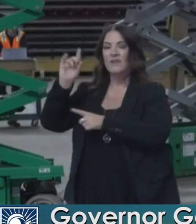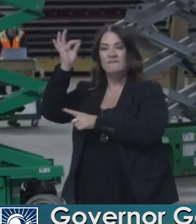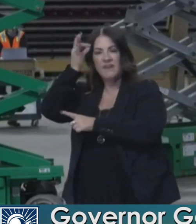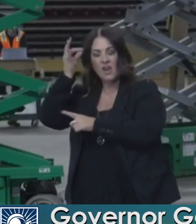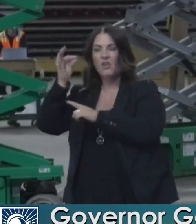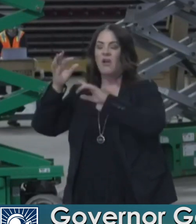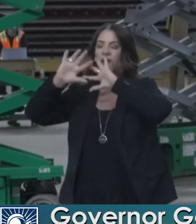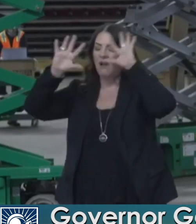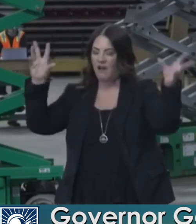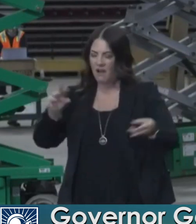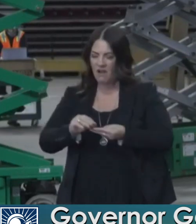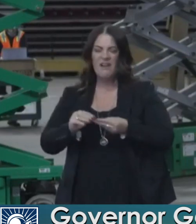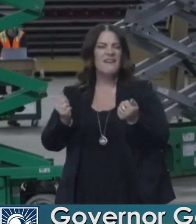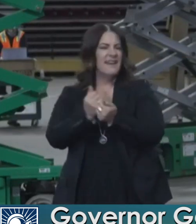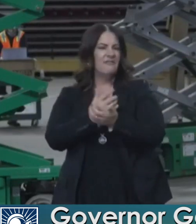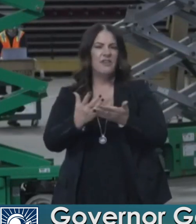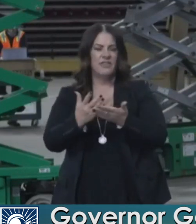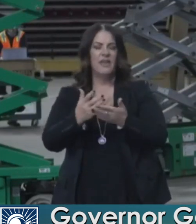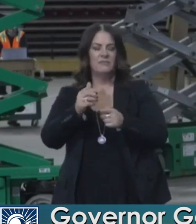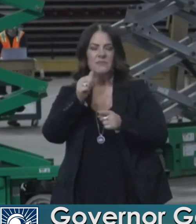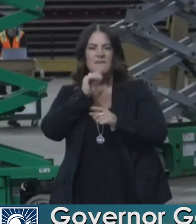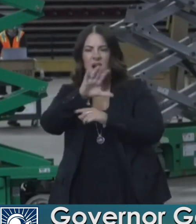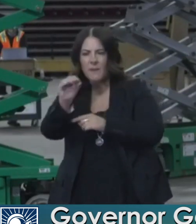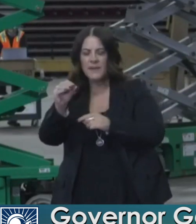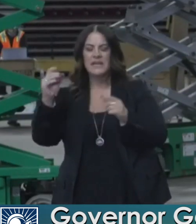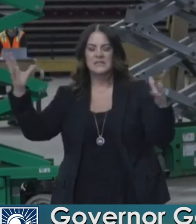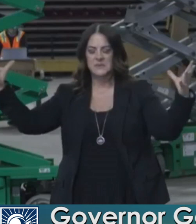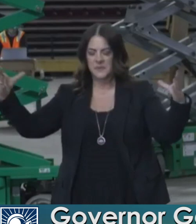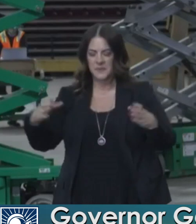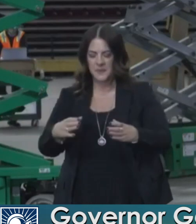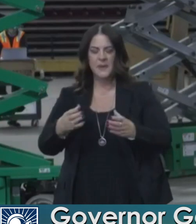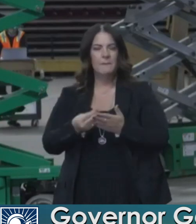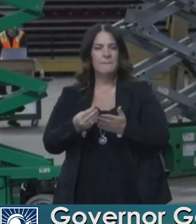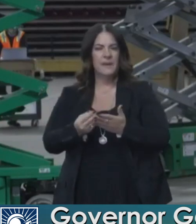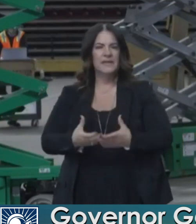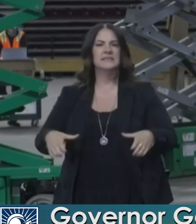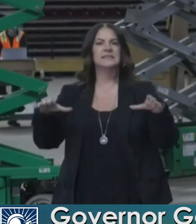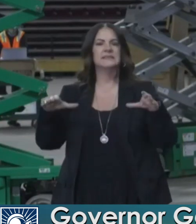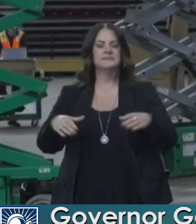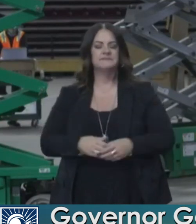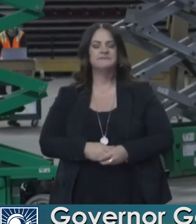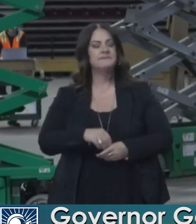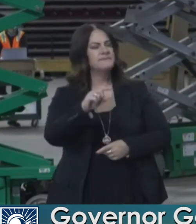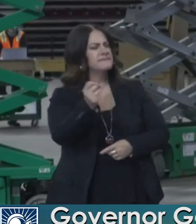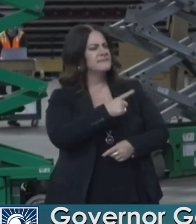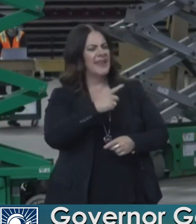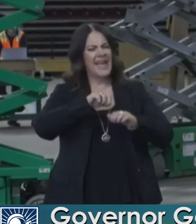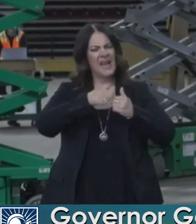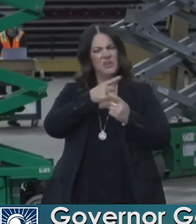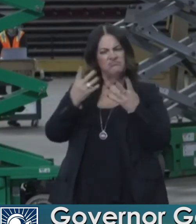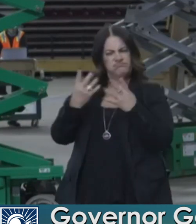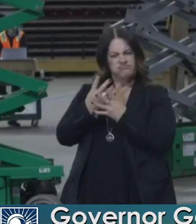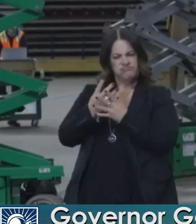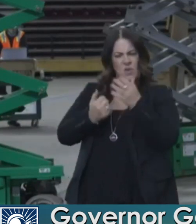in totality from the private sector and philanthropy. How are you vetting those candidates? They're going through a very